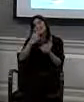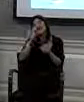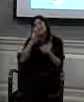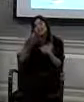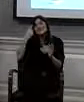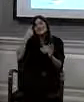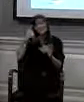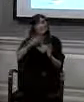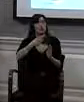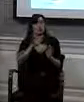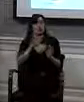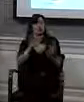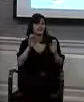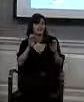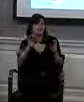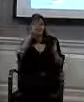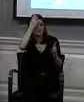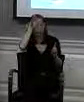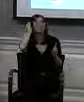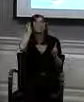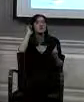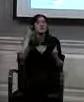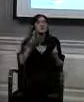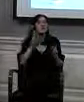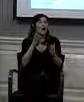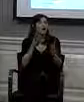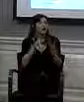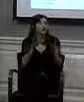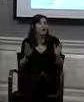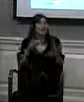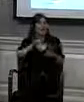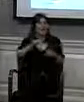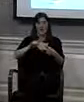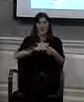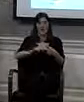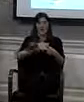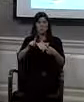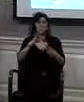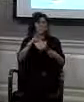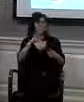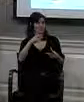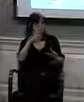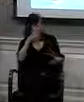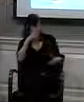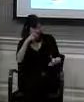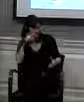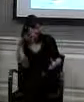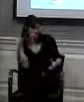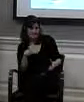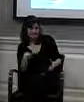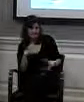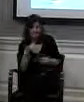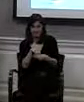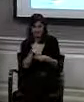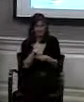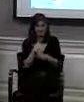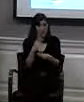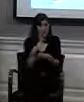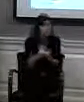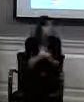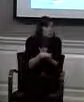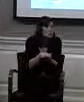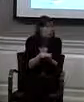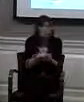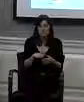education, since it generally responds to some perceived need in a particular educational system, program, or school. While the goals and objectives of